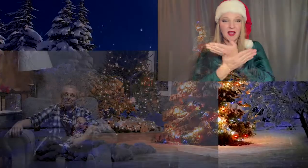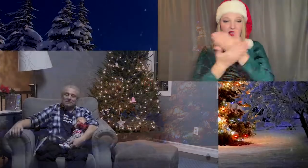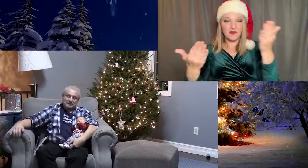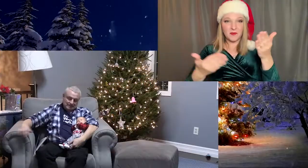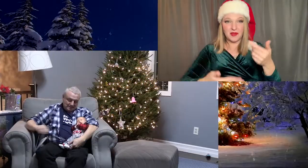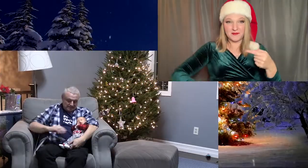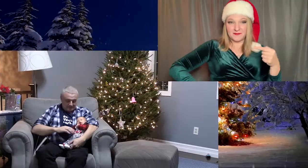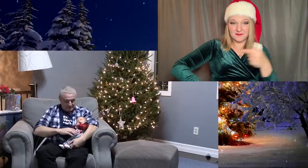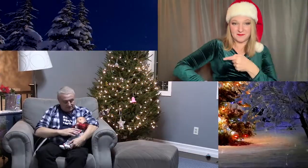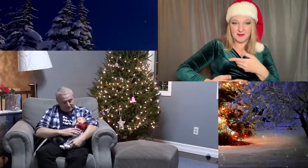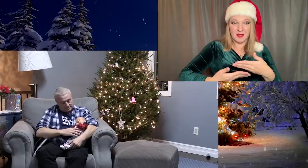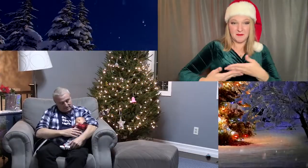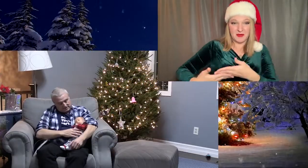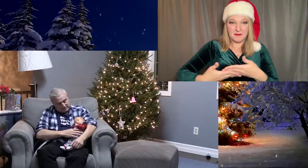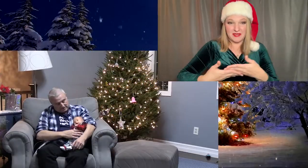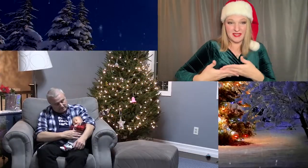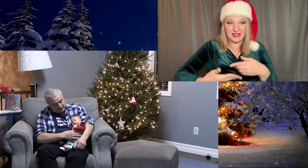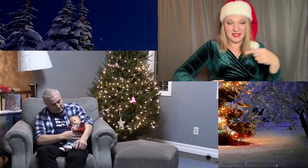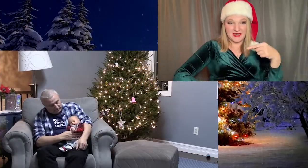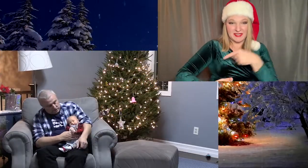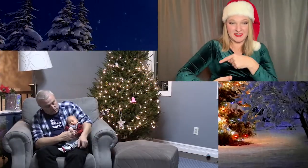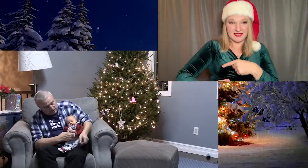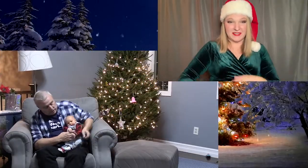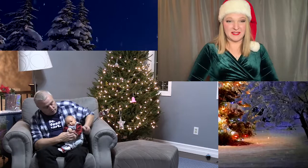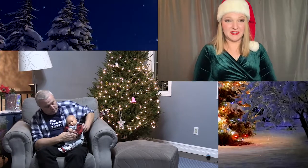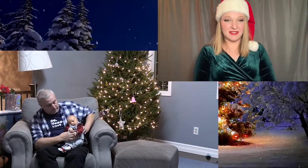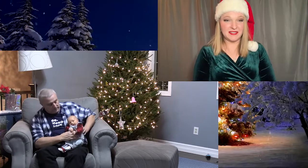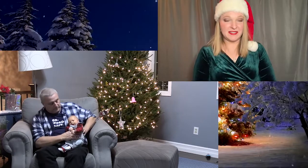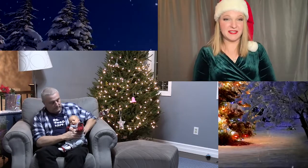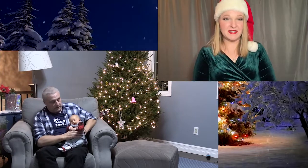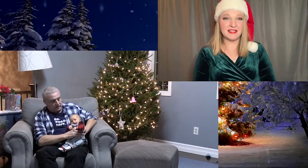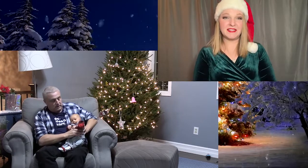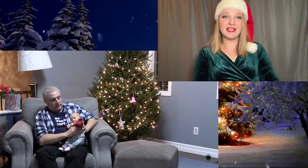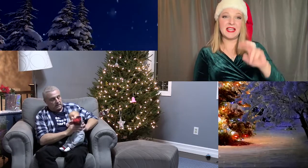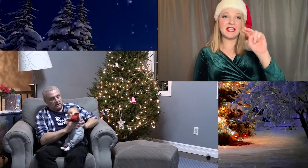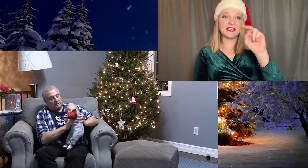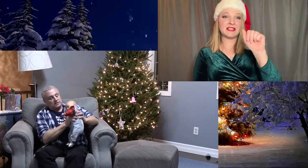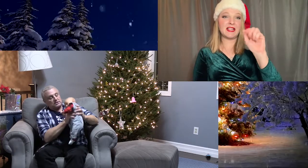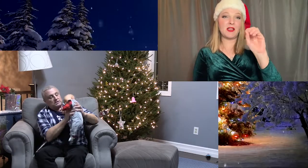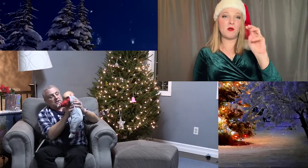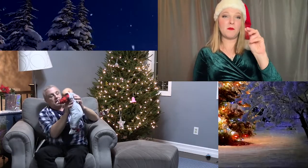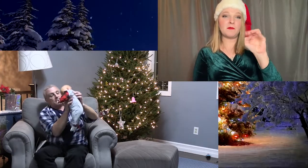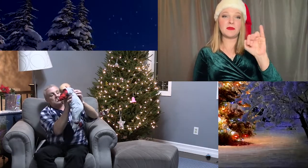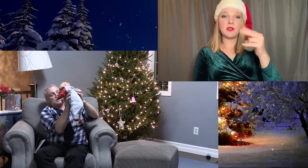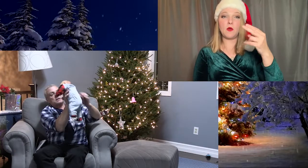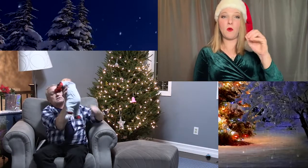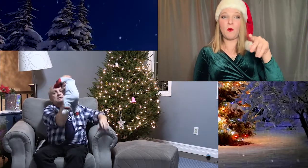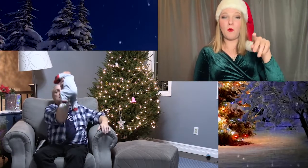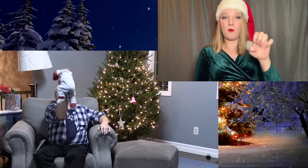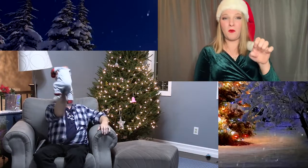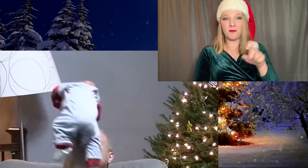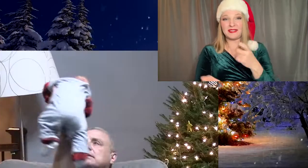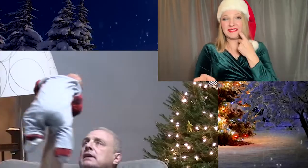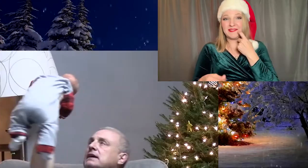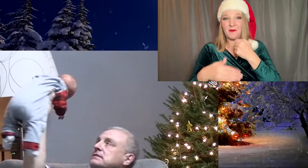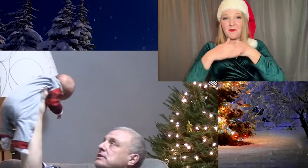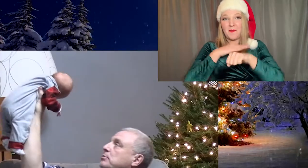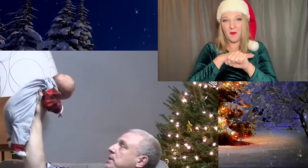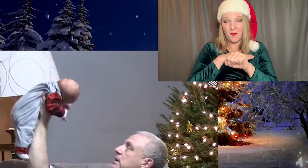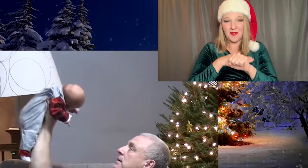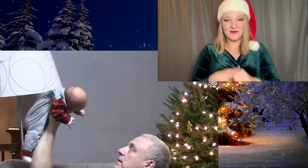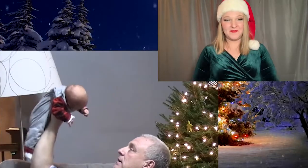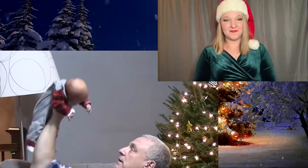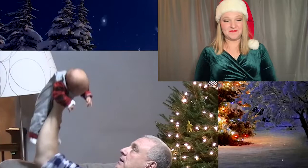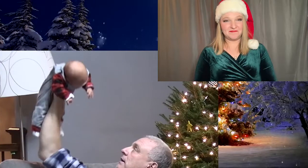Hello everyone, this is Naomi Hope. She just came to me this last